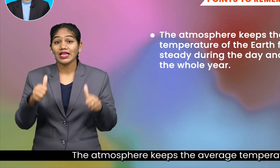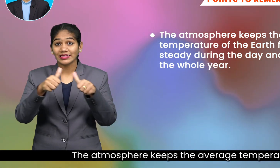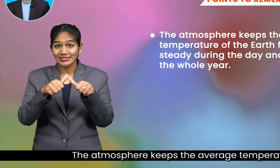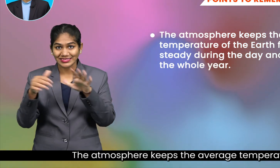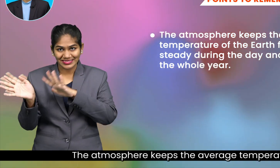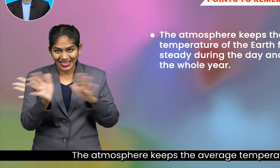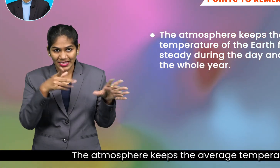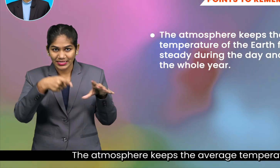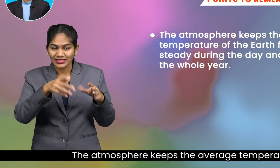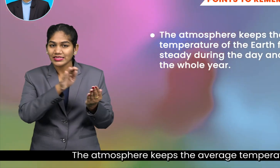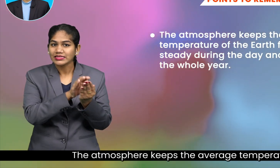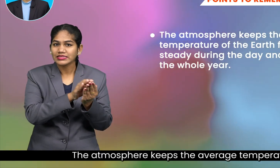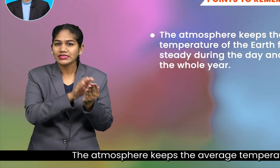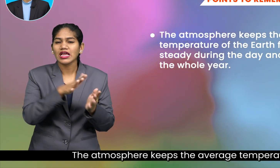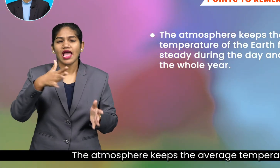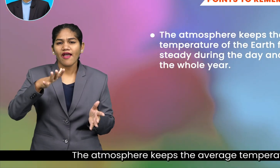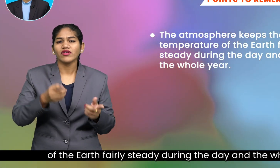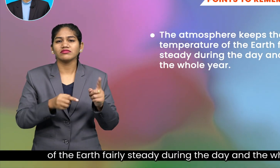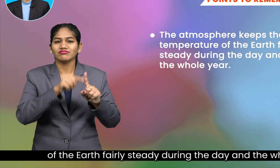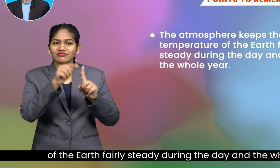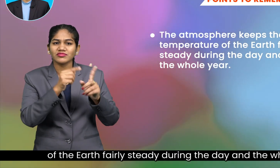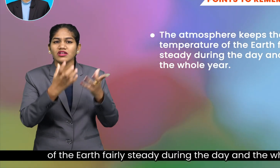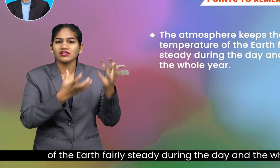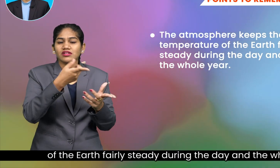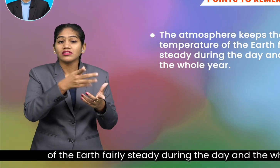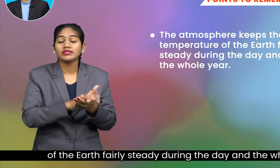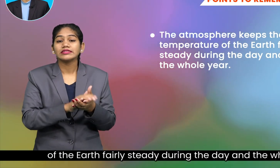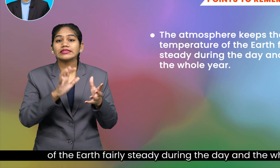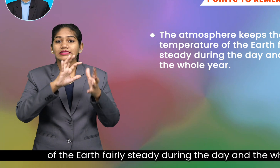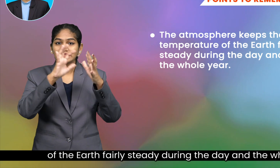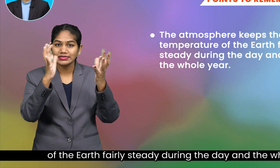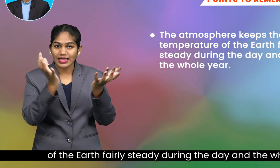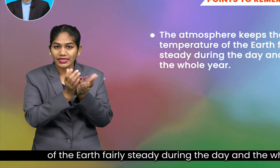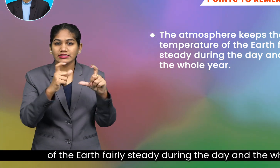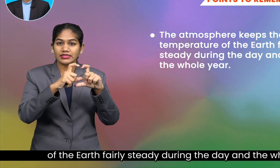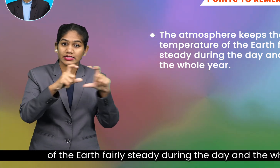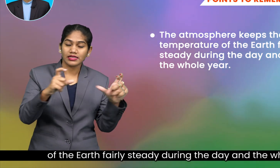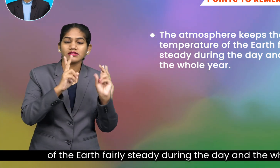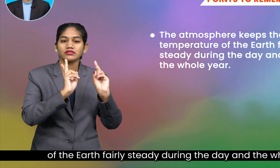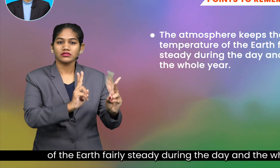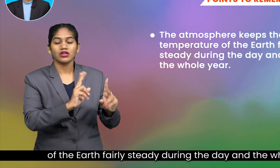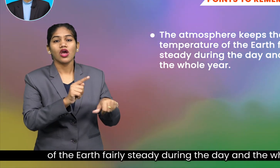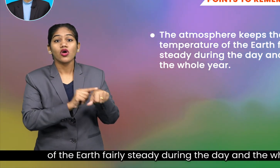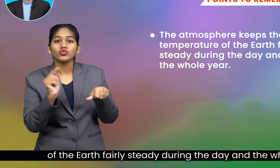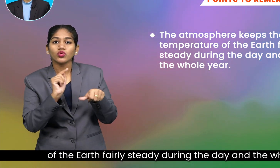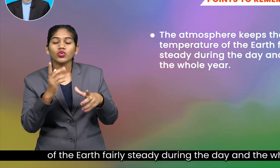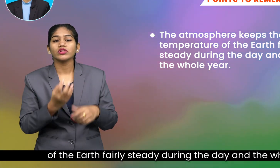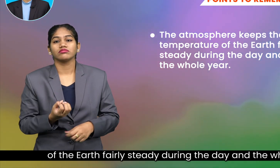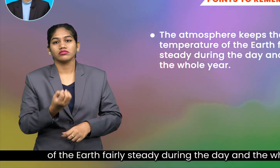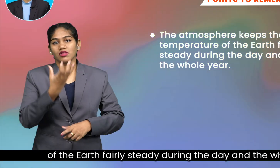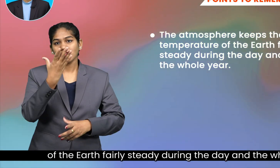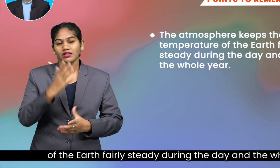The atmosphere keeps the average temperature of the earth fairly steady during the